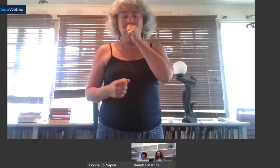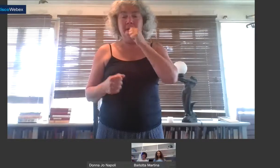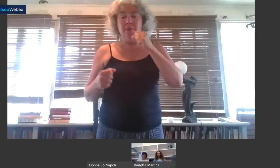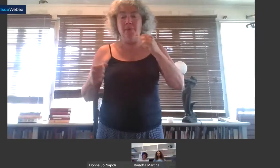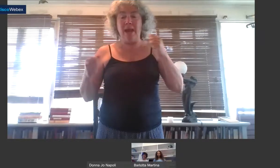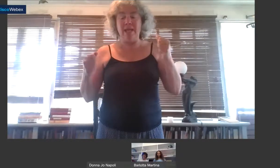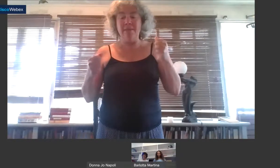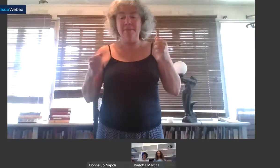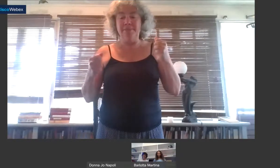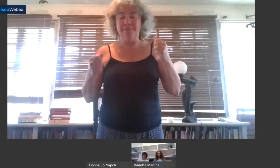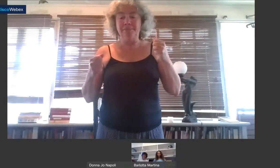when